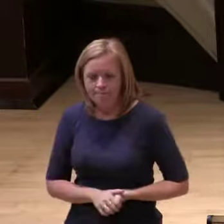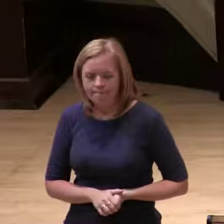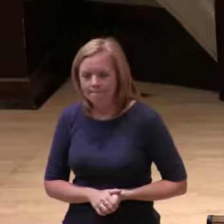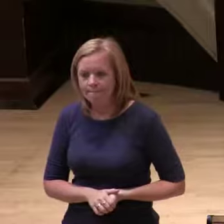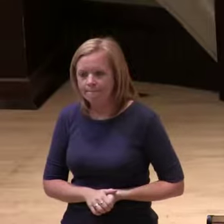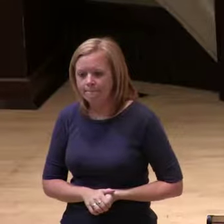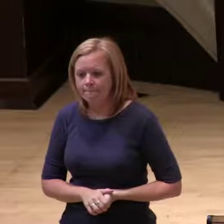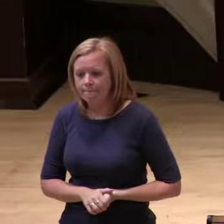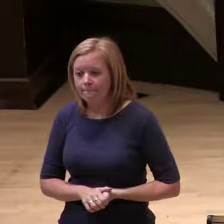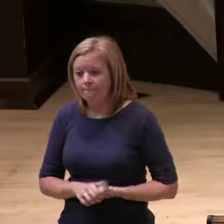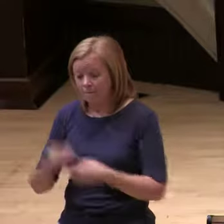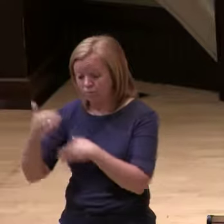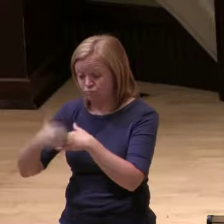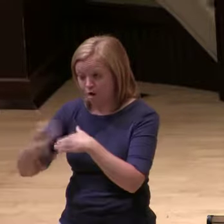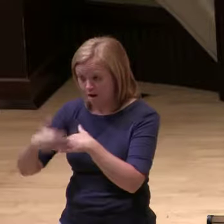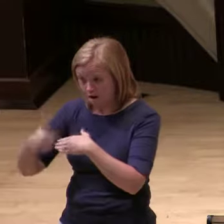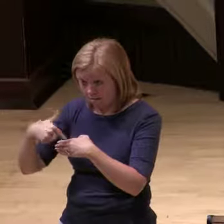Share your bread with the hungry.